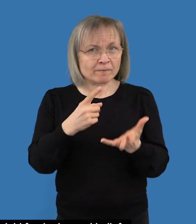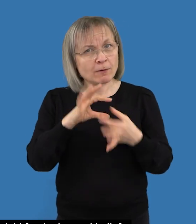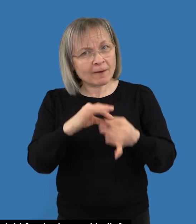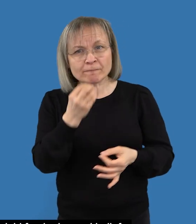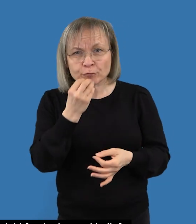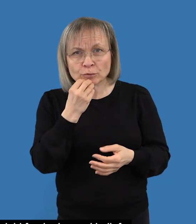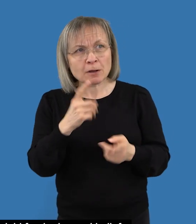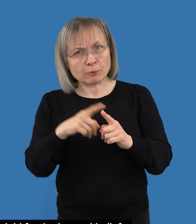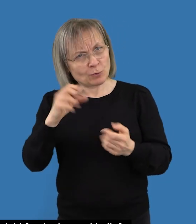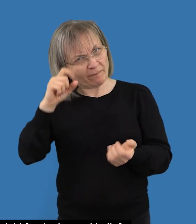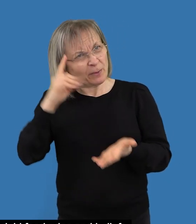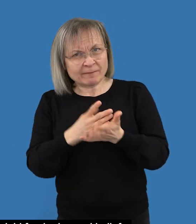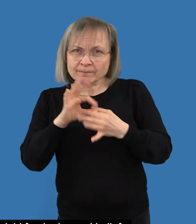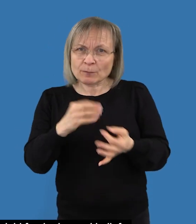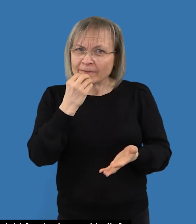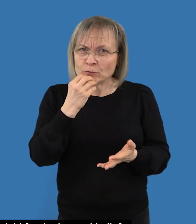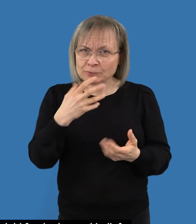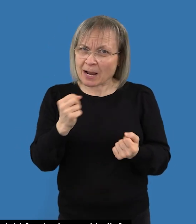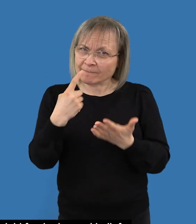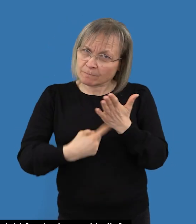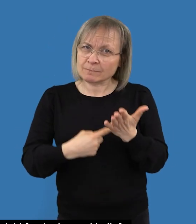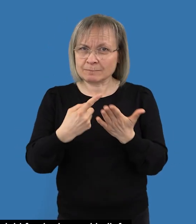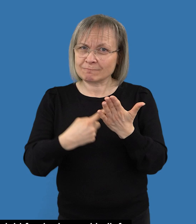Having rigid food rules and beliefs.